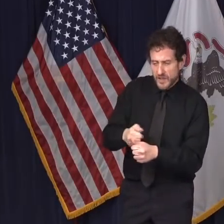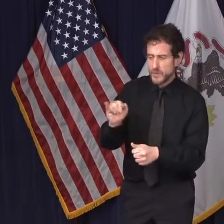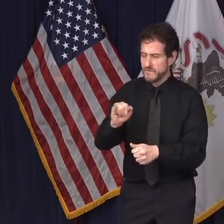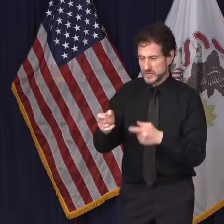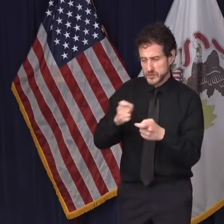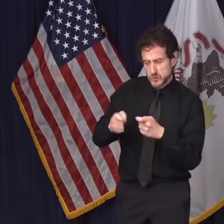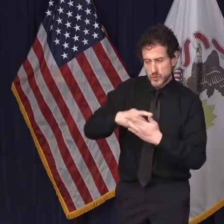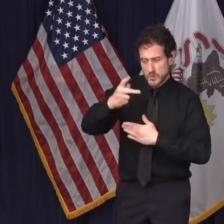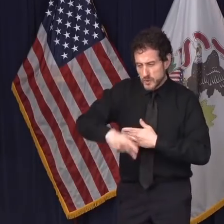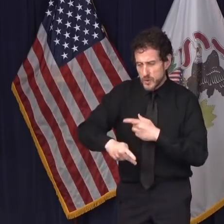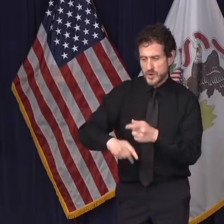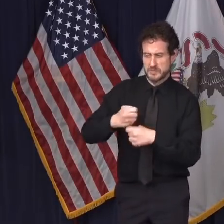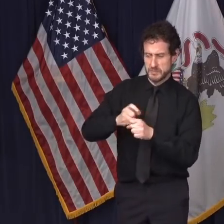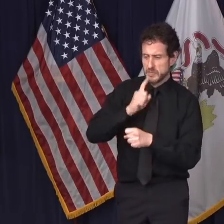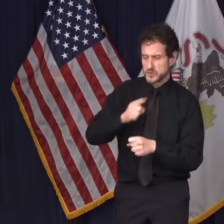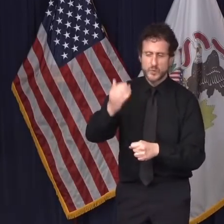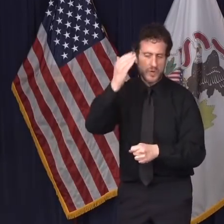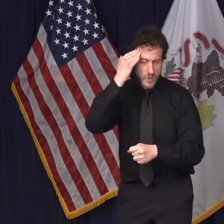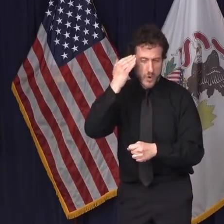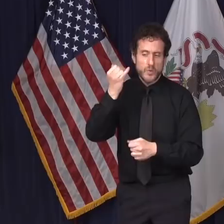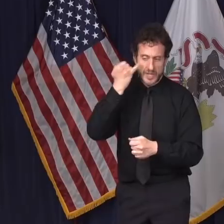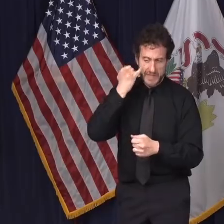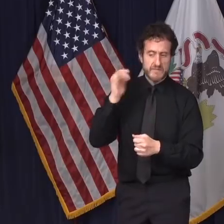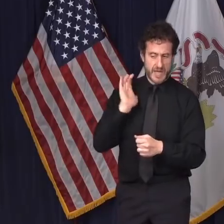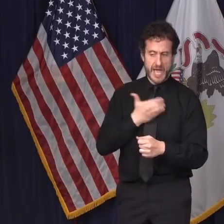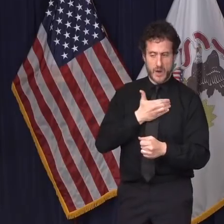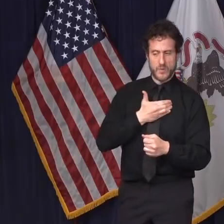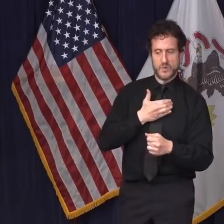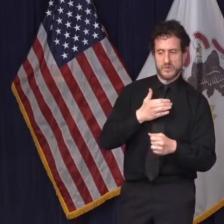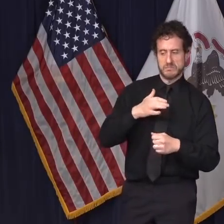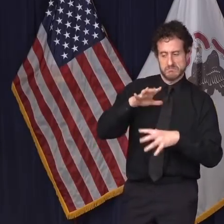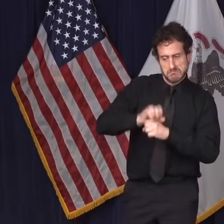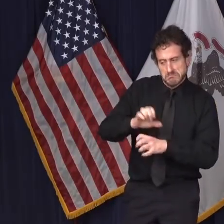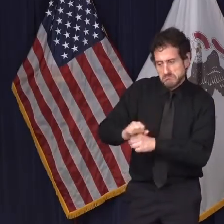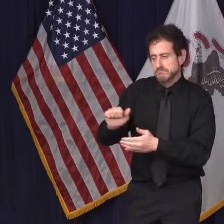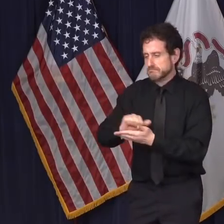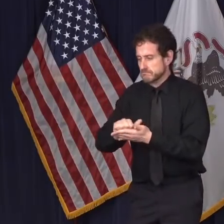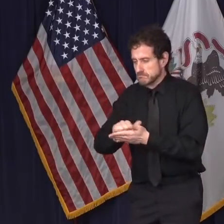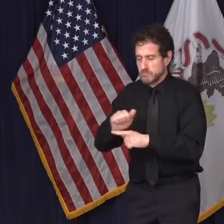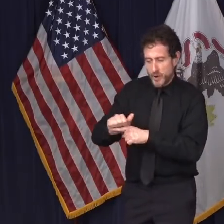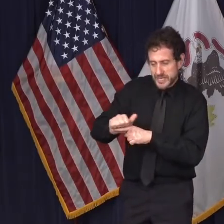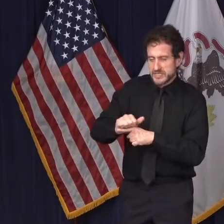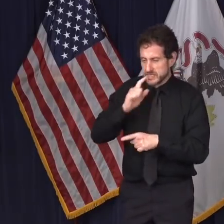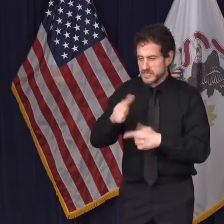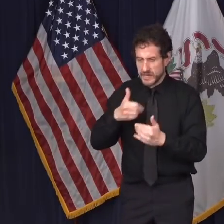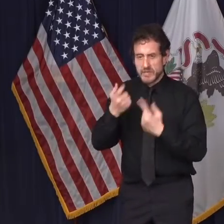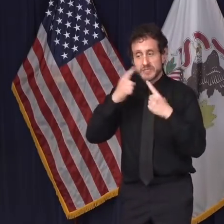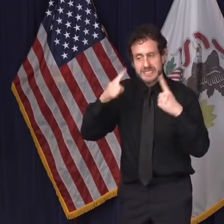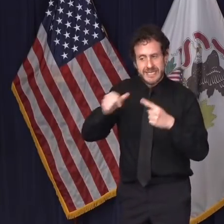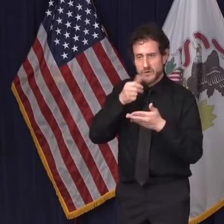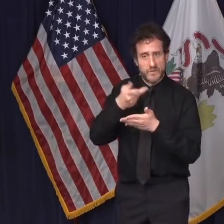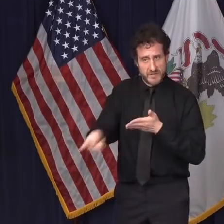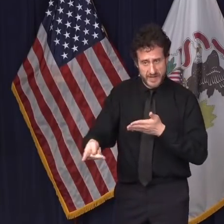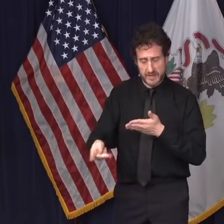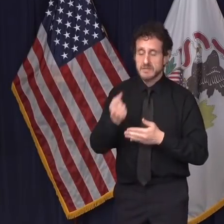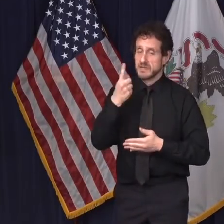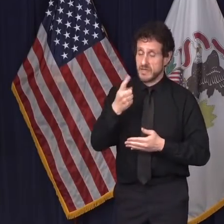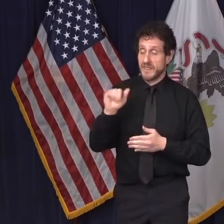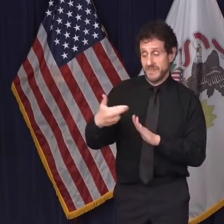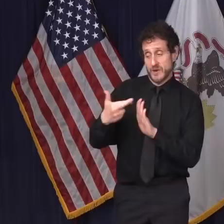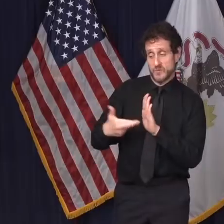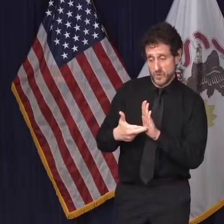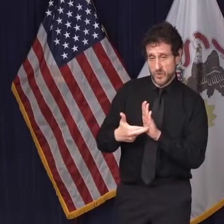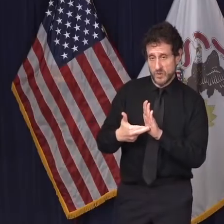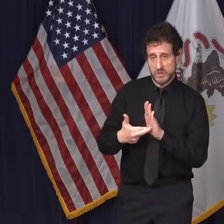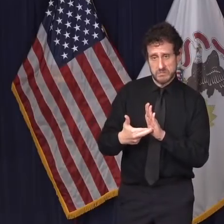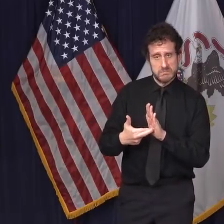control programs, and to support decision-making. To be clear, this rule doesn't deviate from our